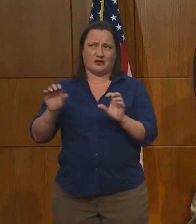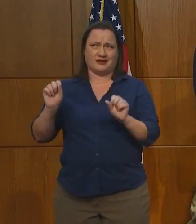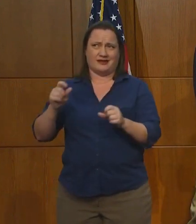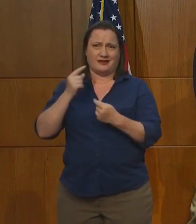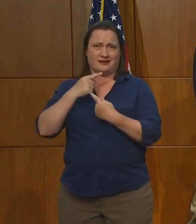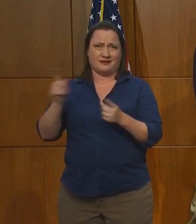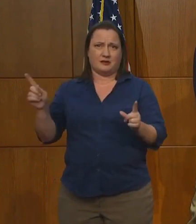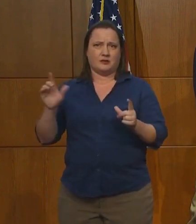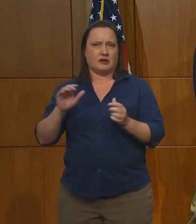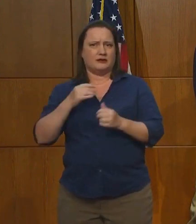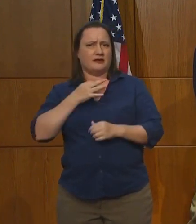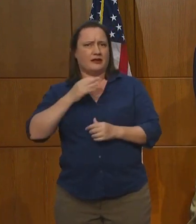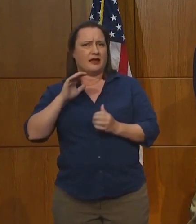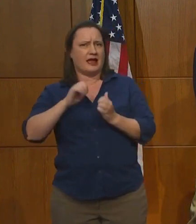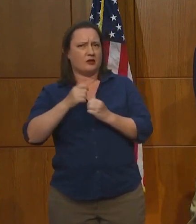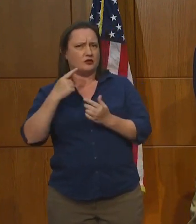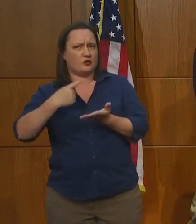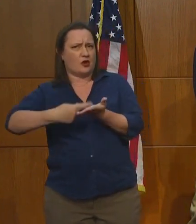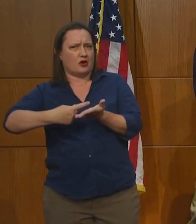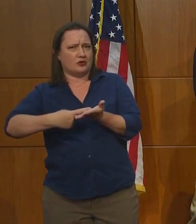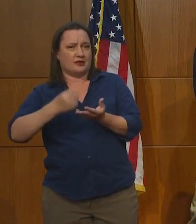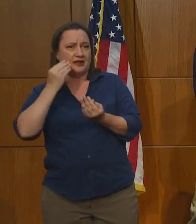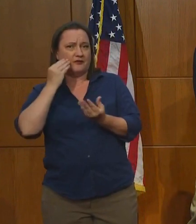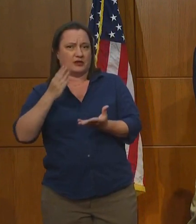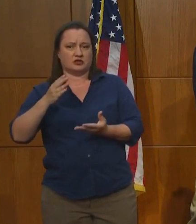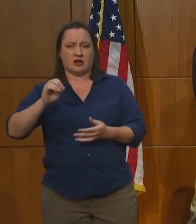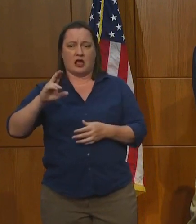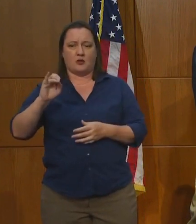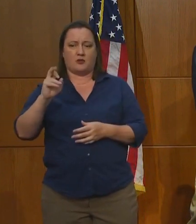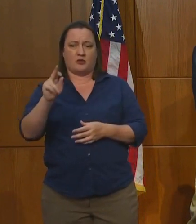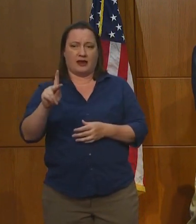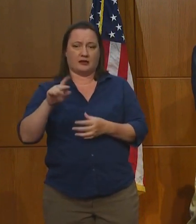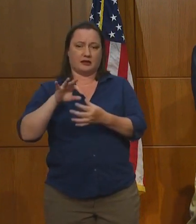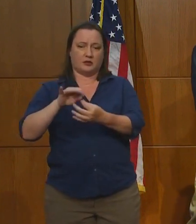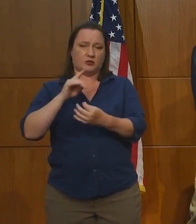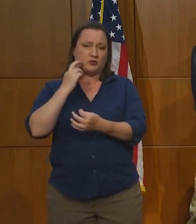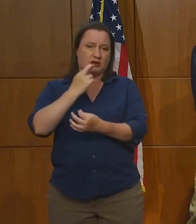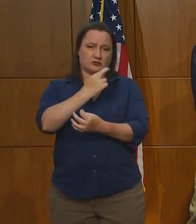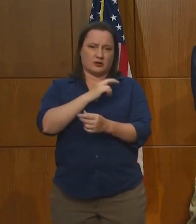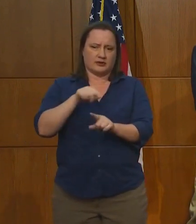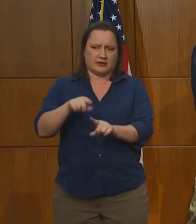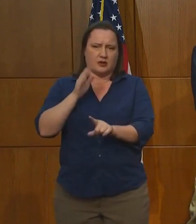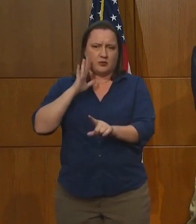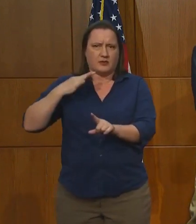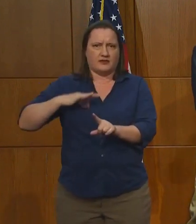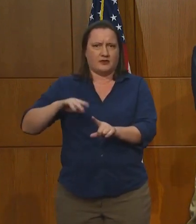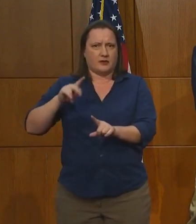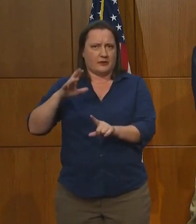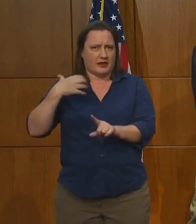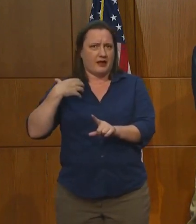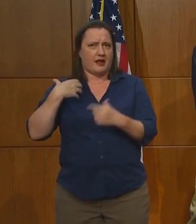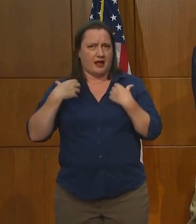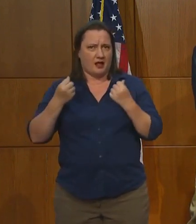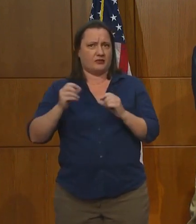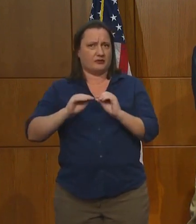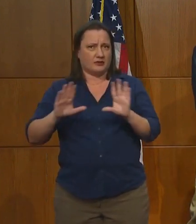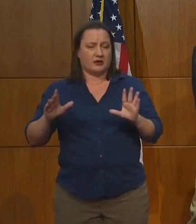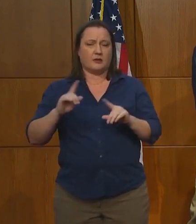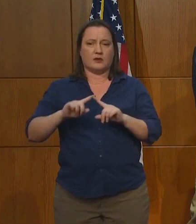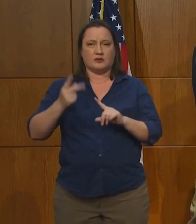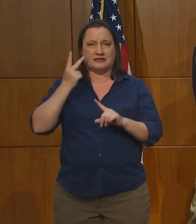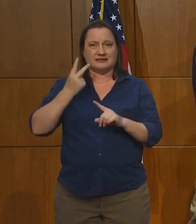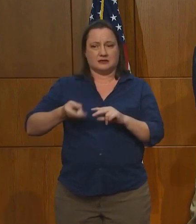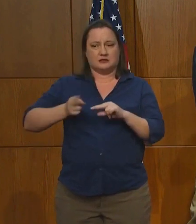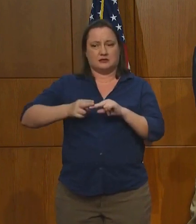you can argue that, information that an outbreak is linked to a restaurant would not benefit public health when we're seeing an increase